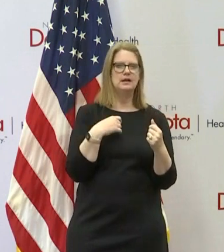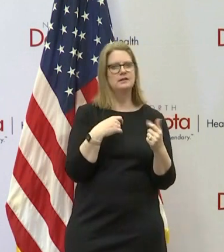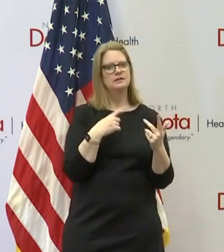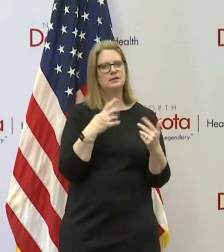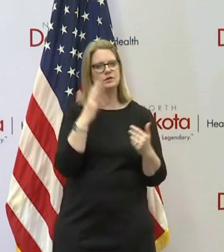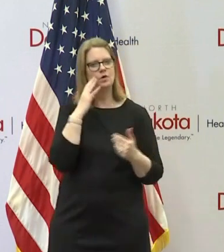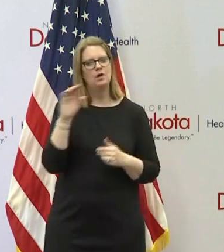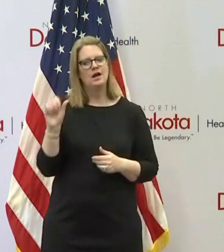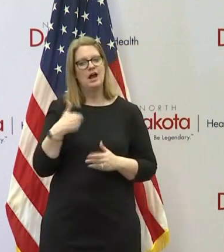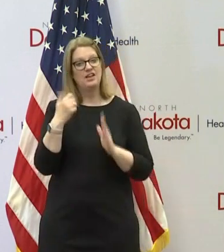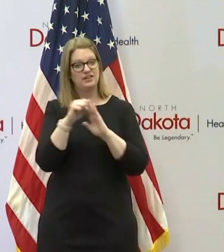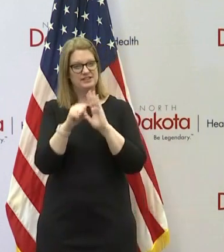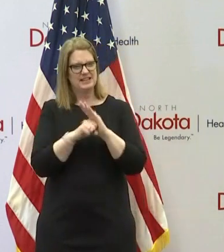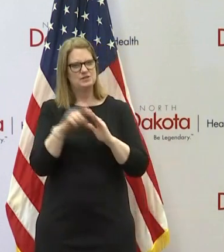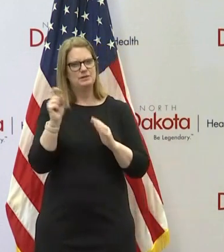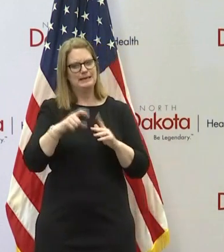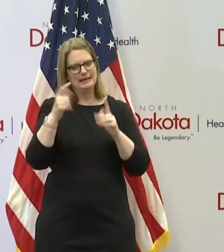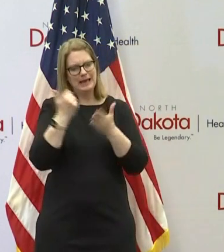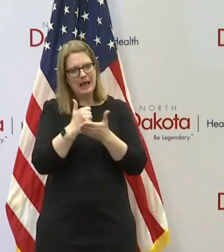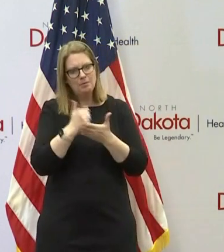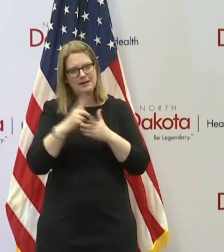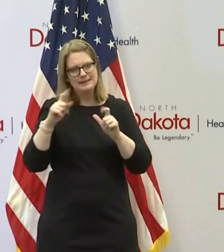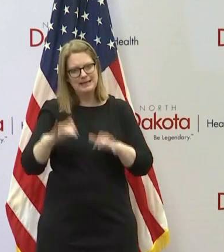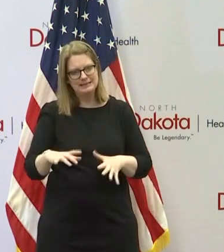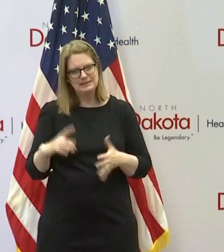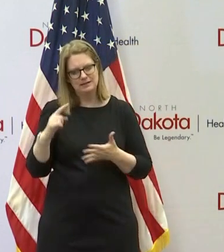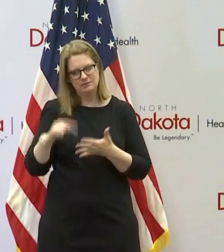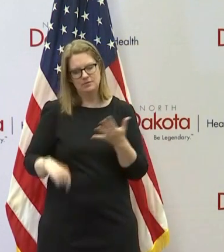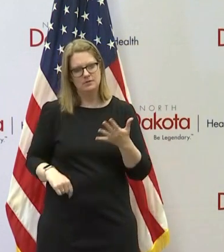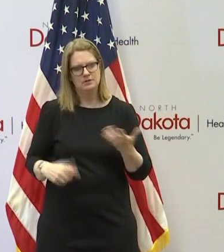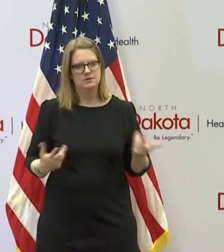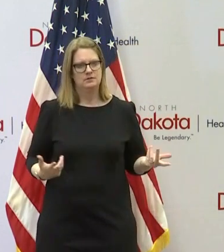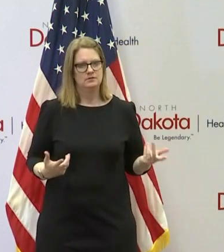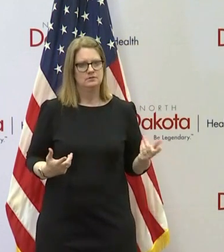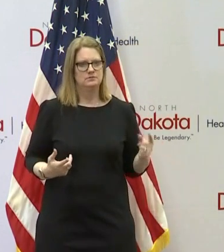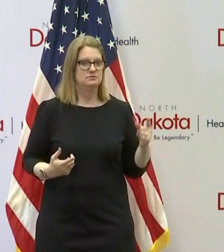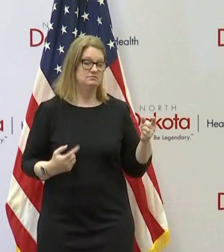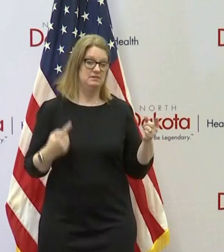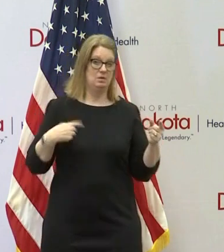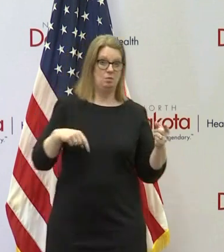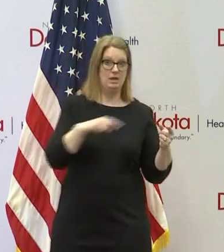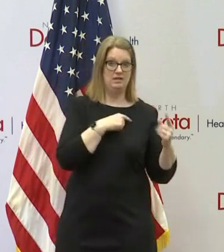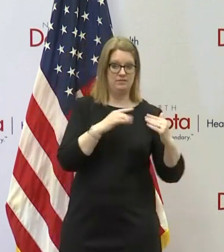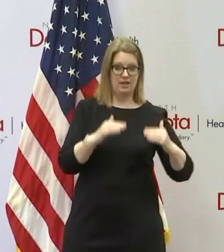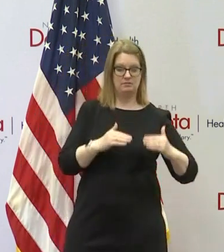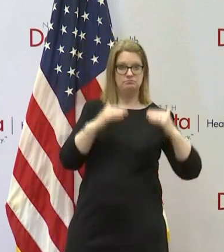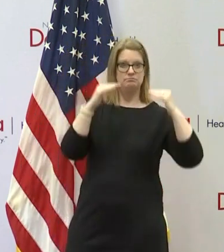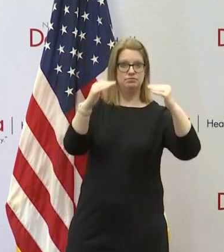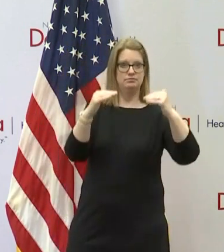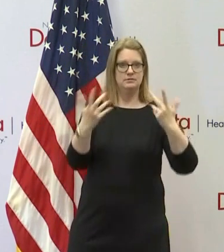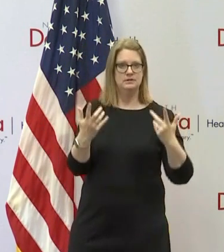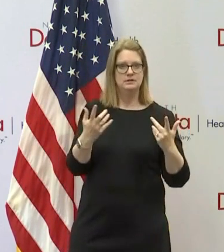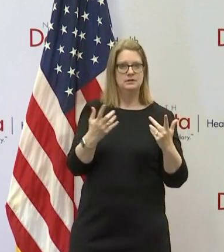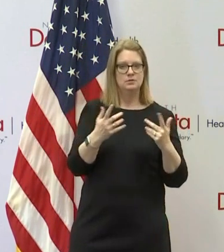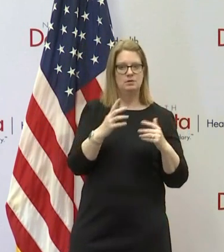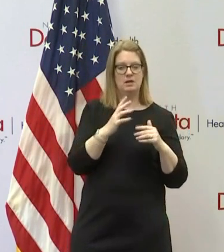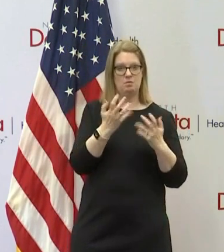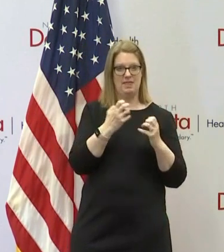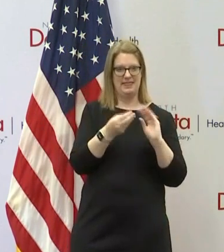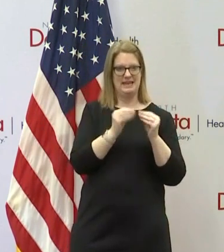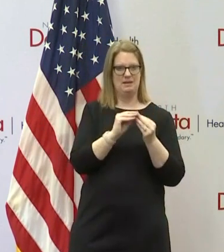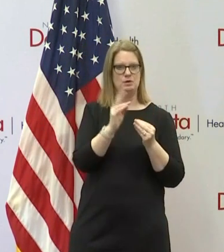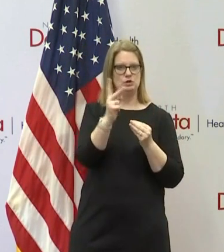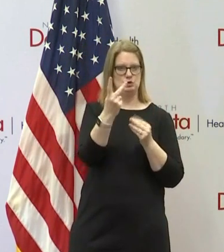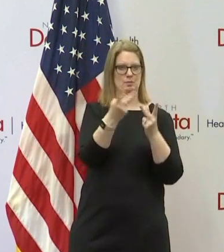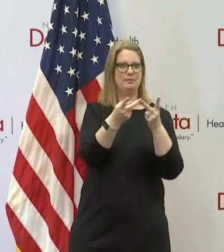lot of other states are like, we need help on testing. We need help on testing. I mean, we've moved up to this spot where we're battling for the number 2 spot in